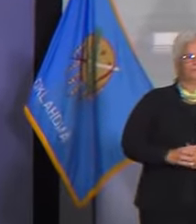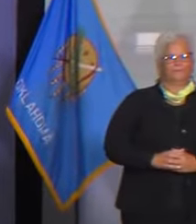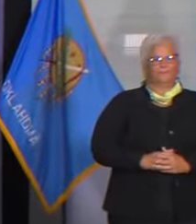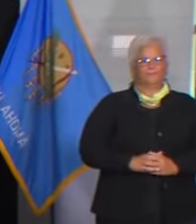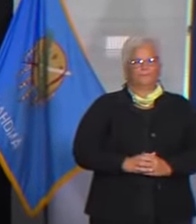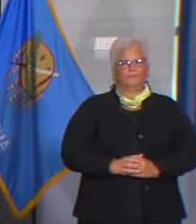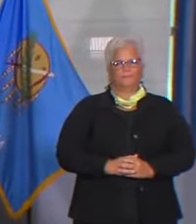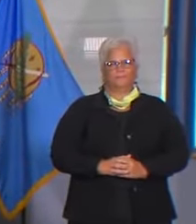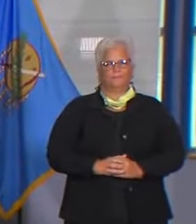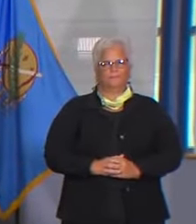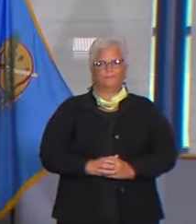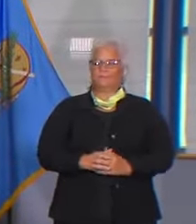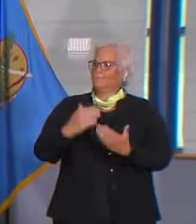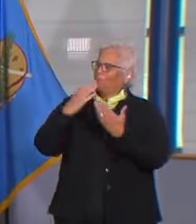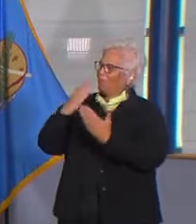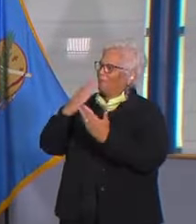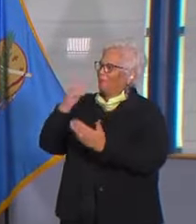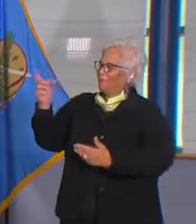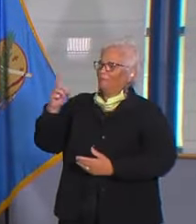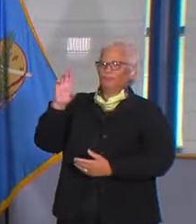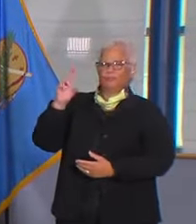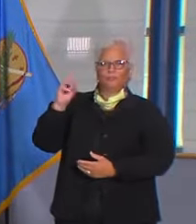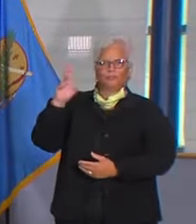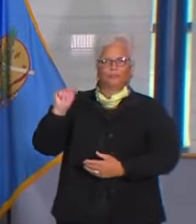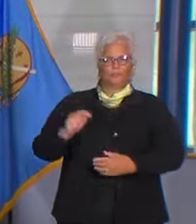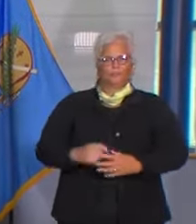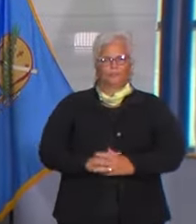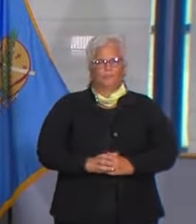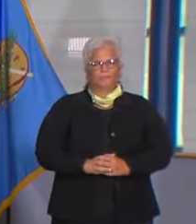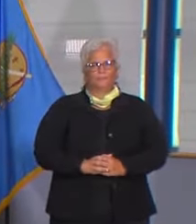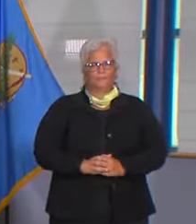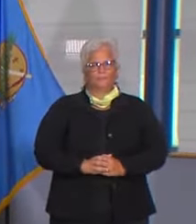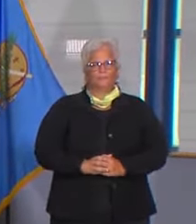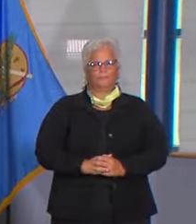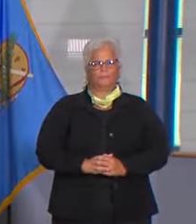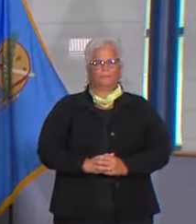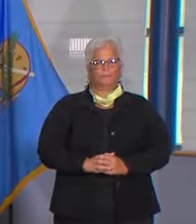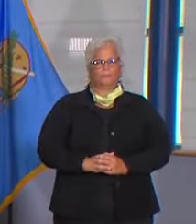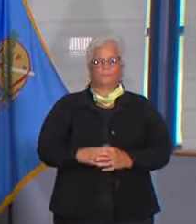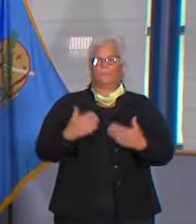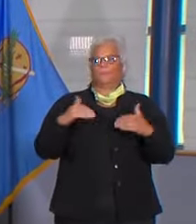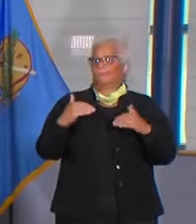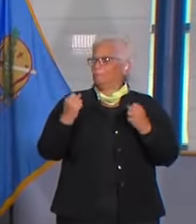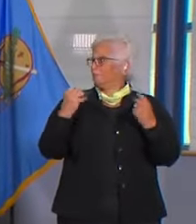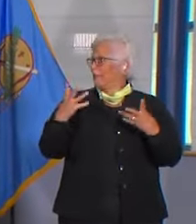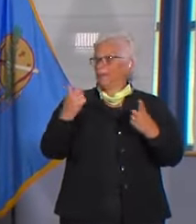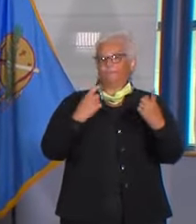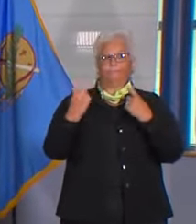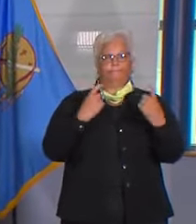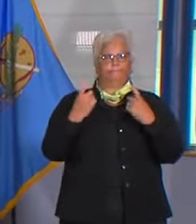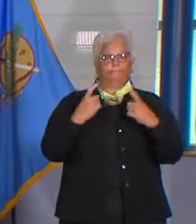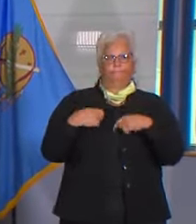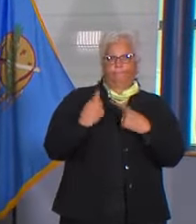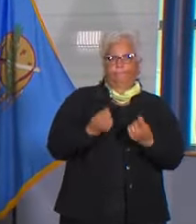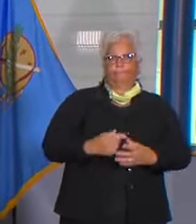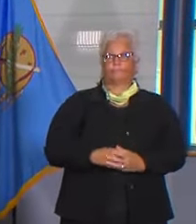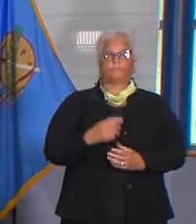Thank you very much, Dr. Dart. You know, I've had a lot of questions at the city about the White House